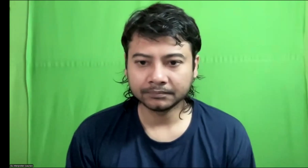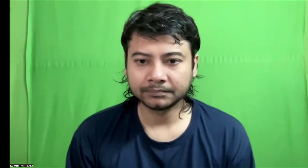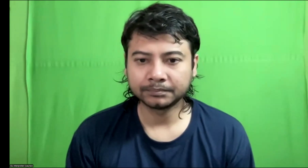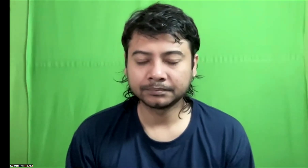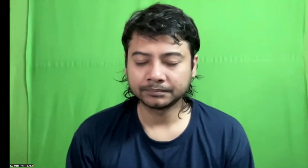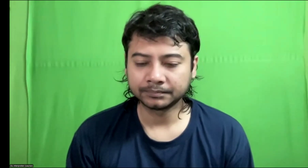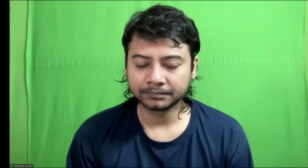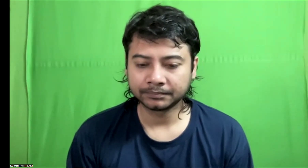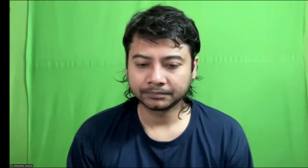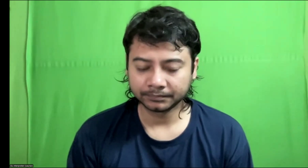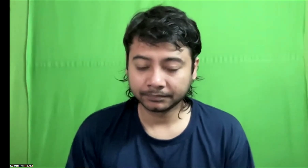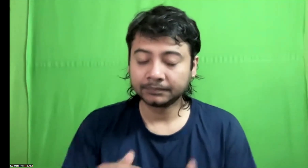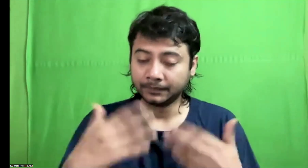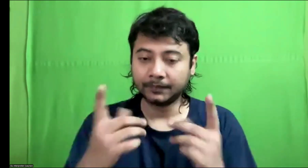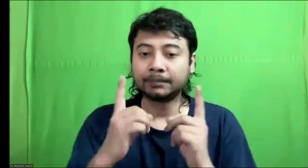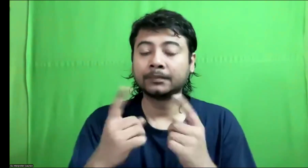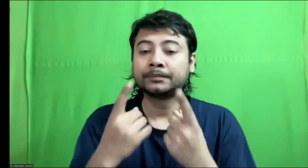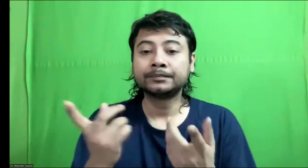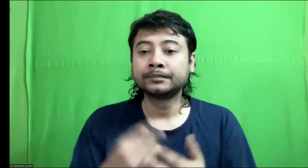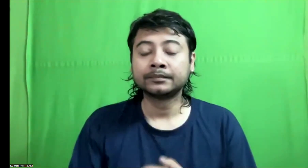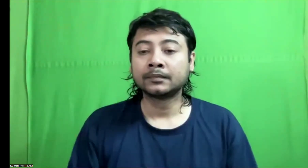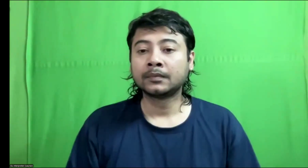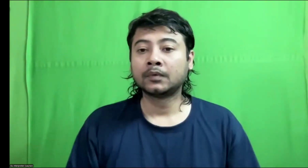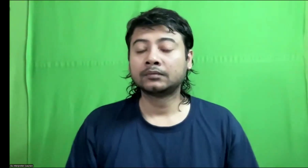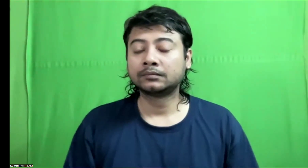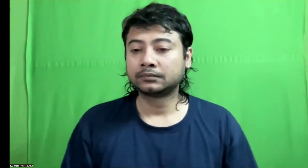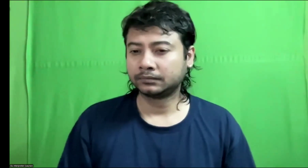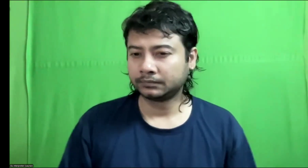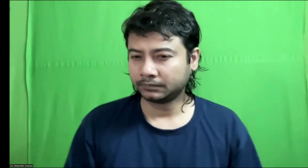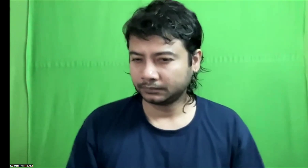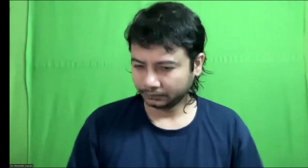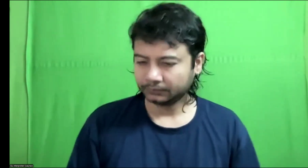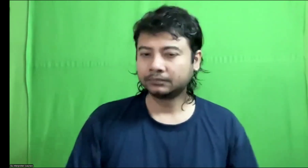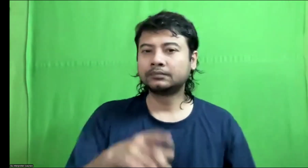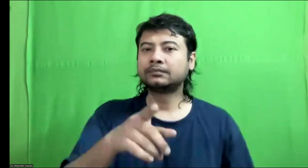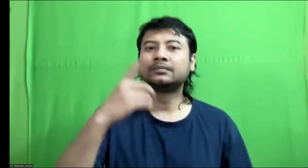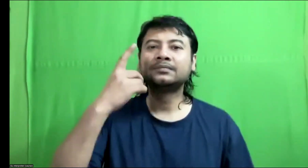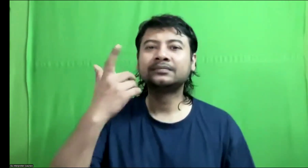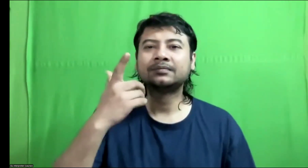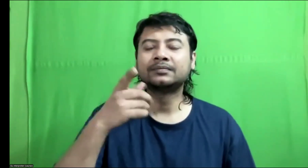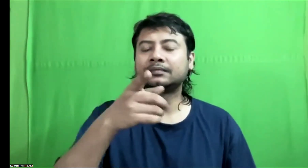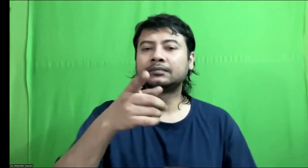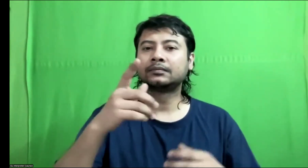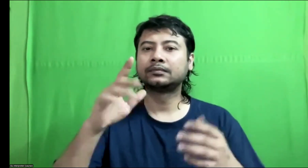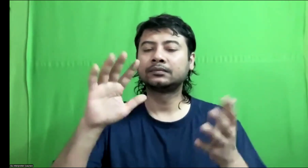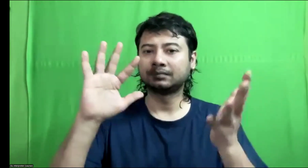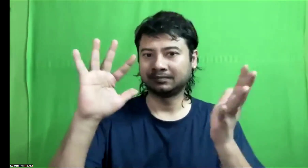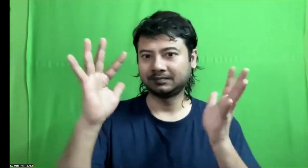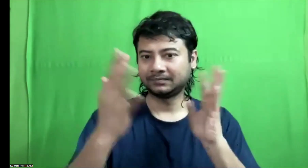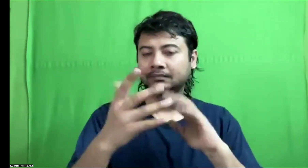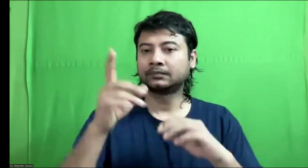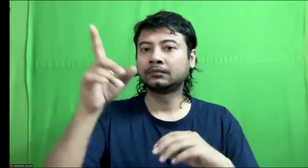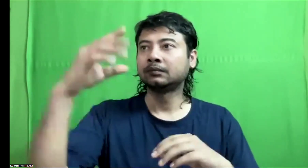Also, there are many people when you know the time of eclipse come, whether it is sun